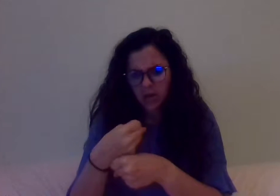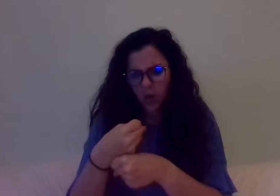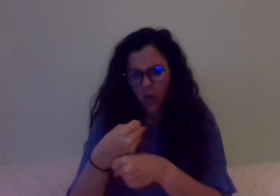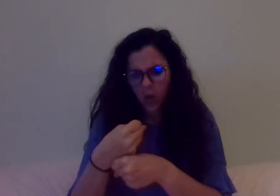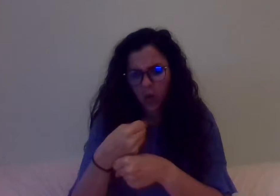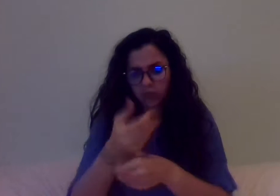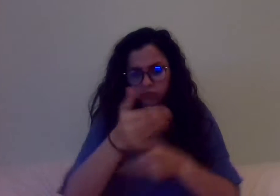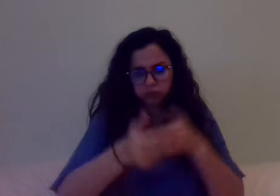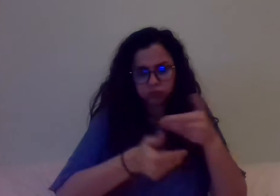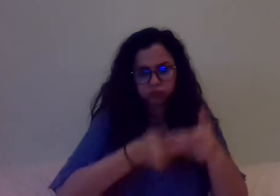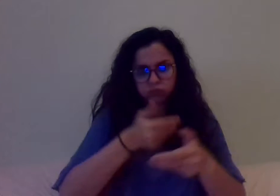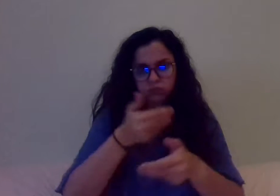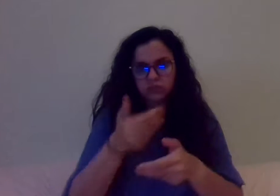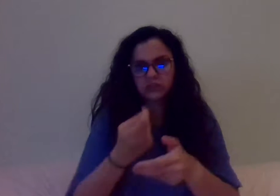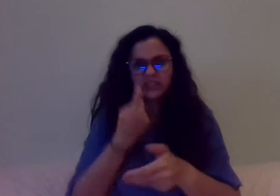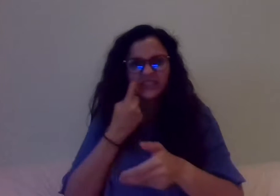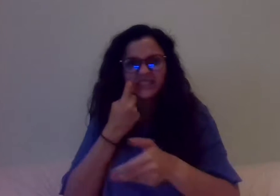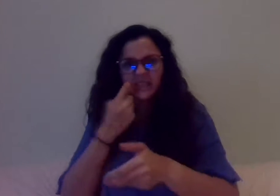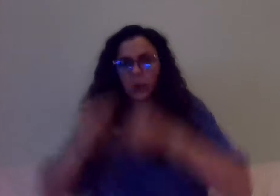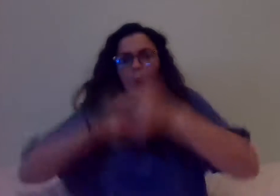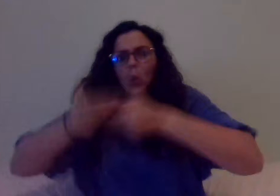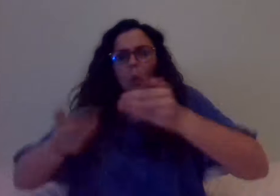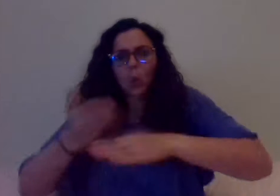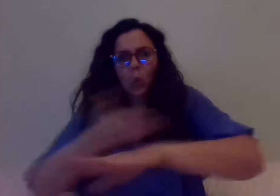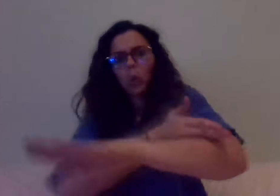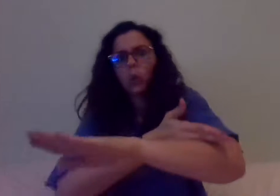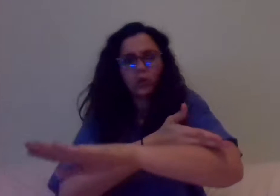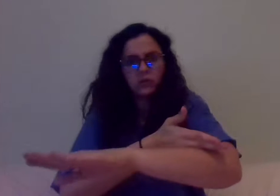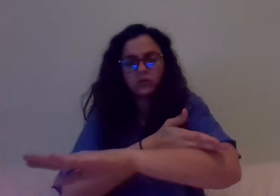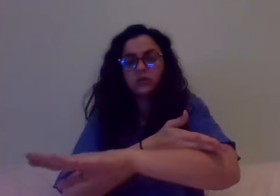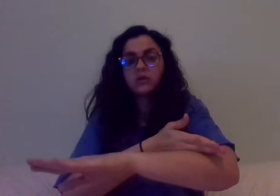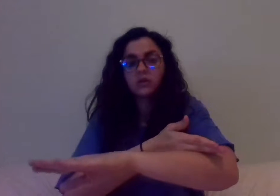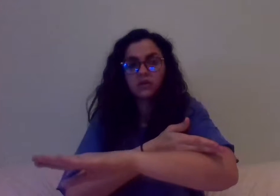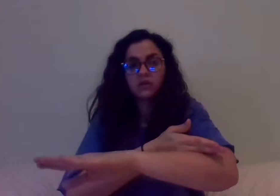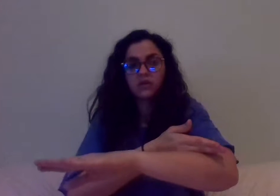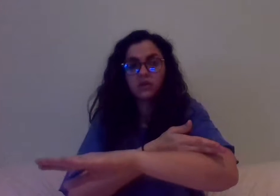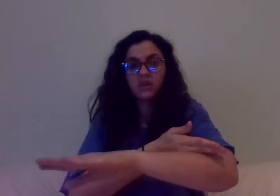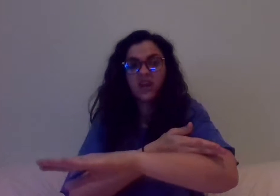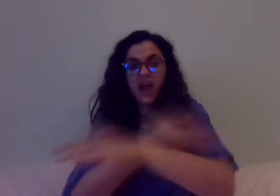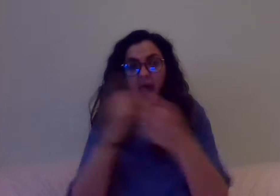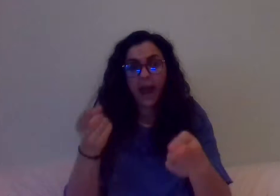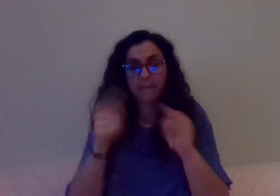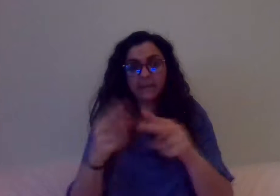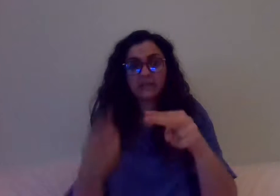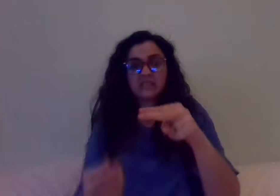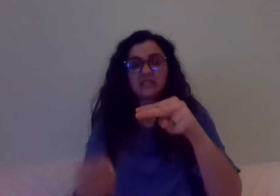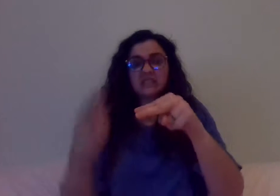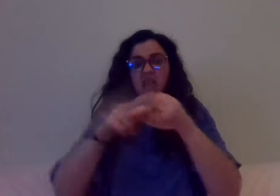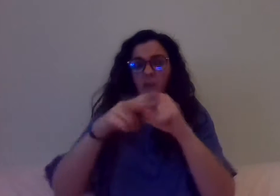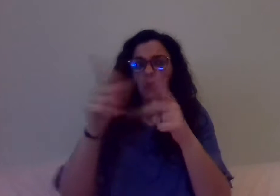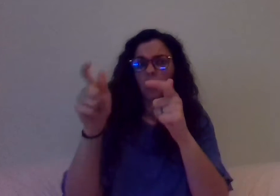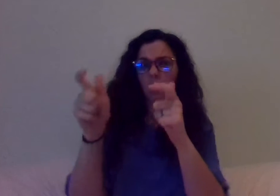exponentially increased. And so when that increases, you need a greater number of workers to fill